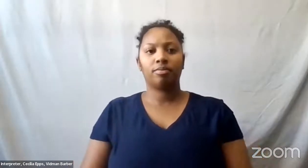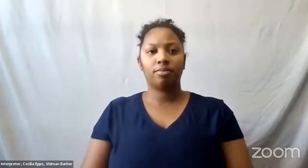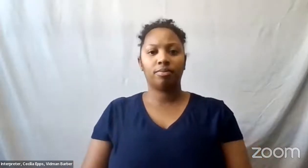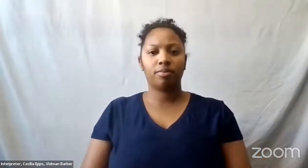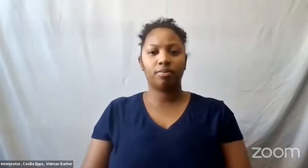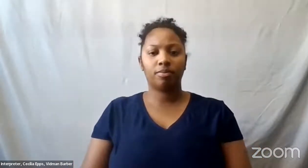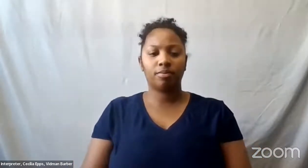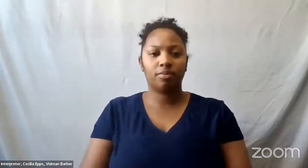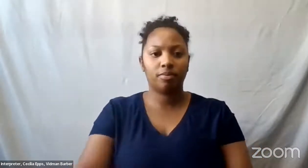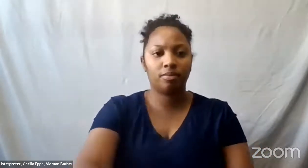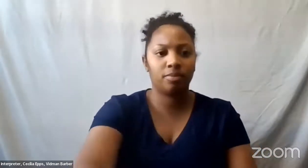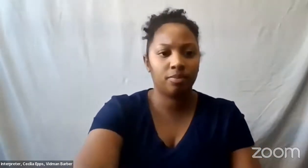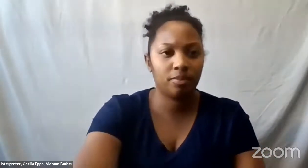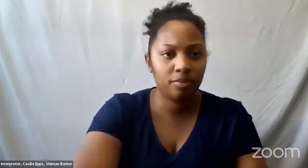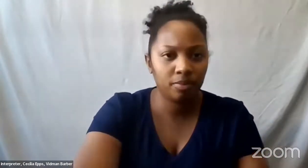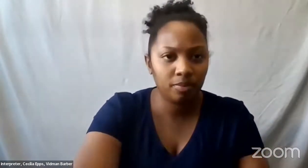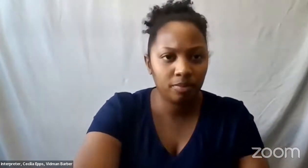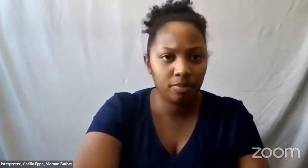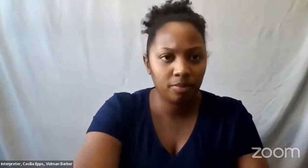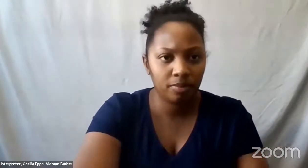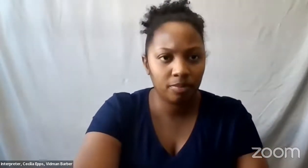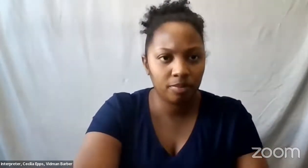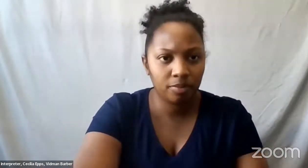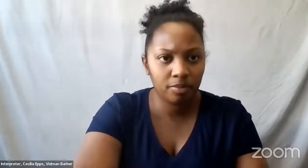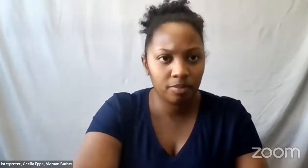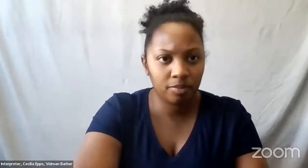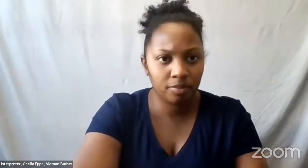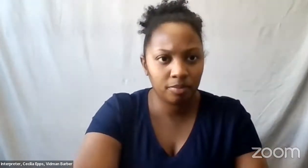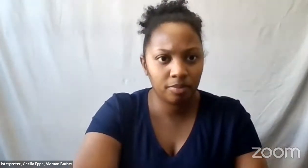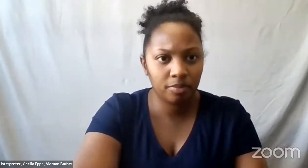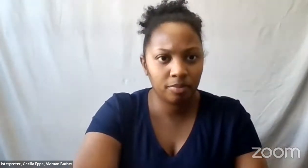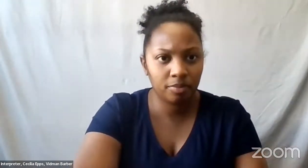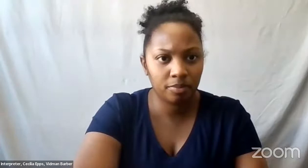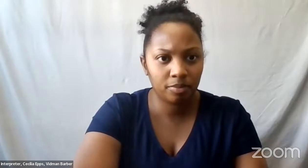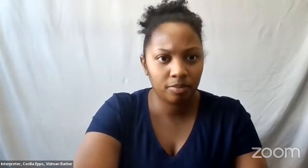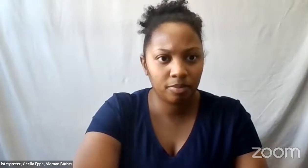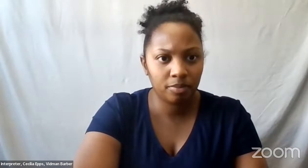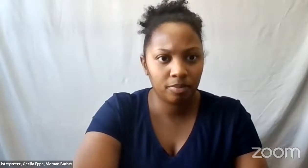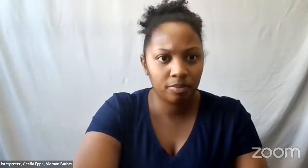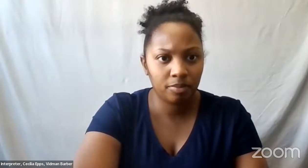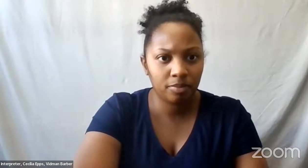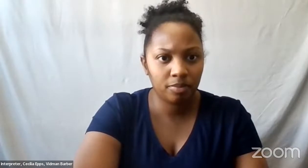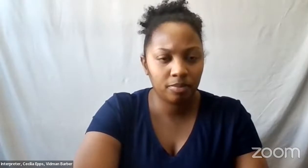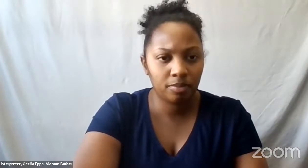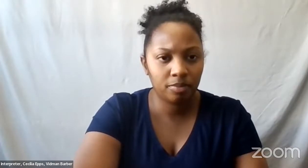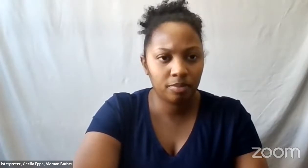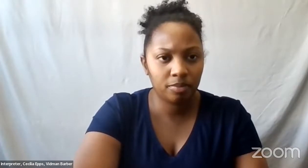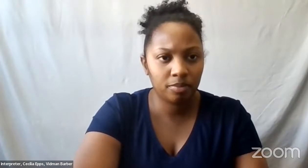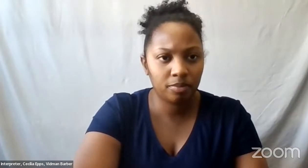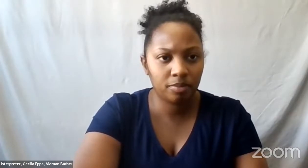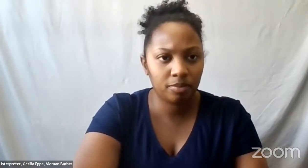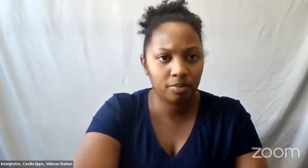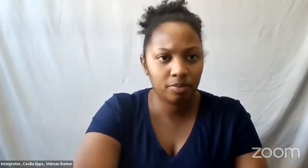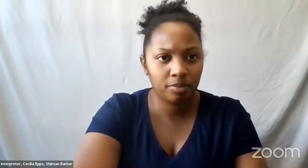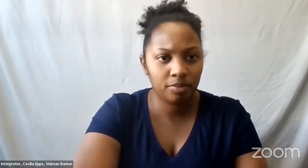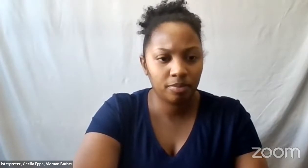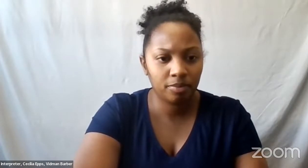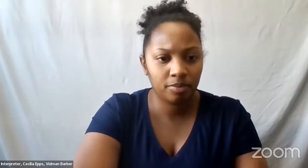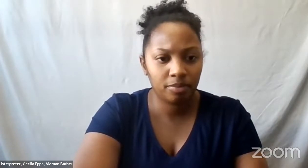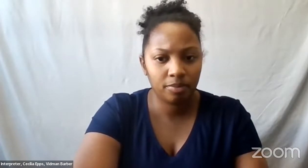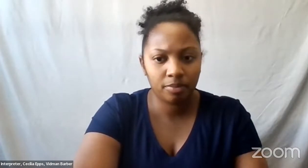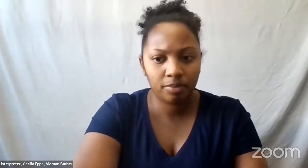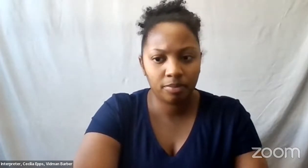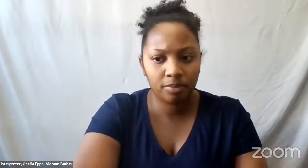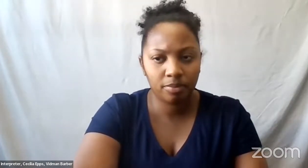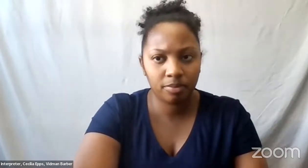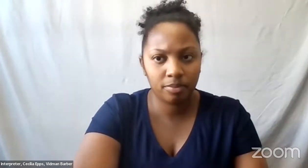great. Yeah, so YouTube, we're doing a parent share activity right now in breakout rooms. So I know y'all can't really participate in